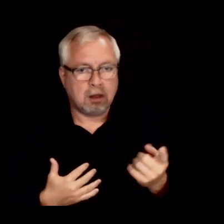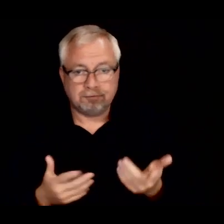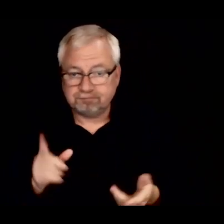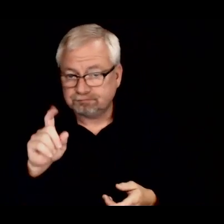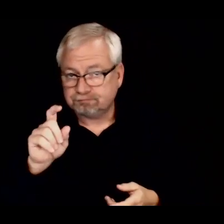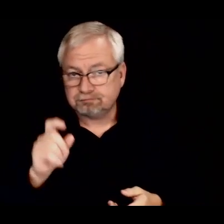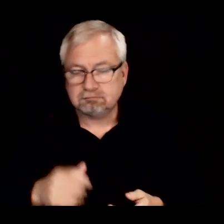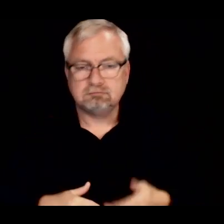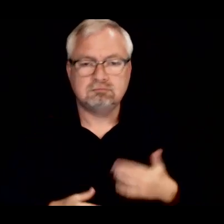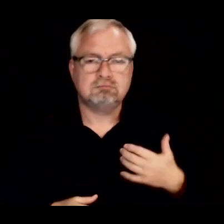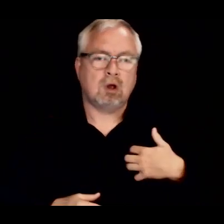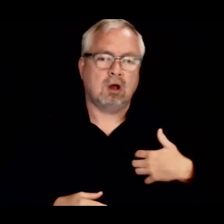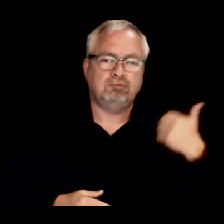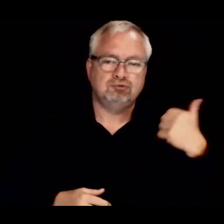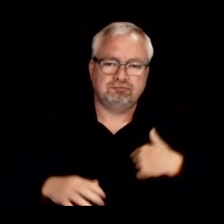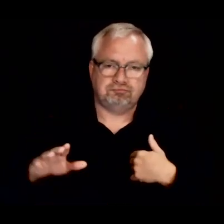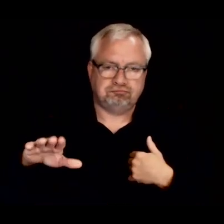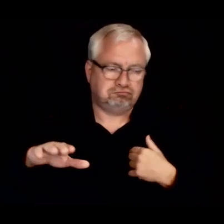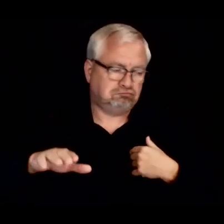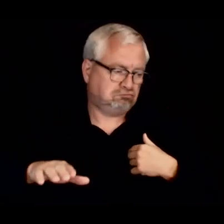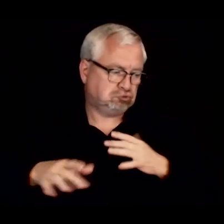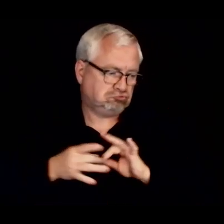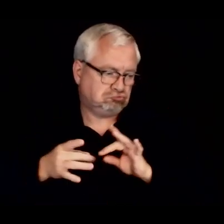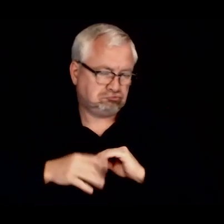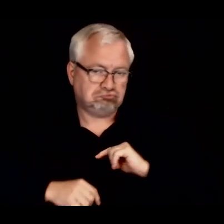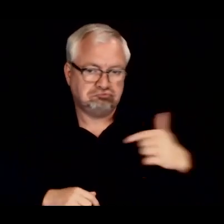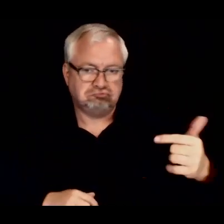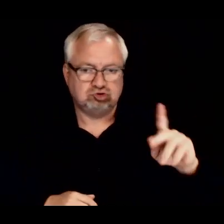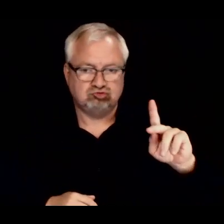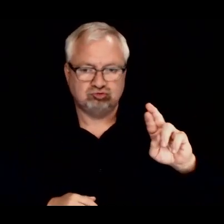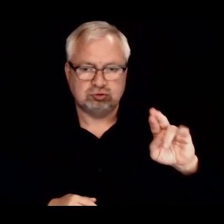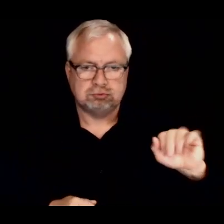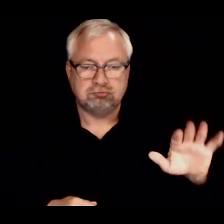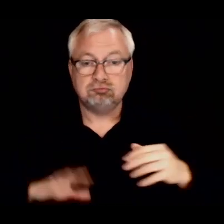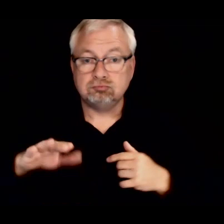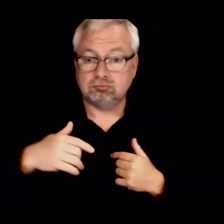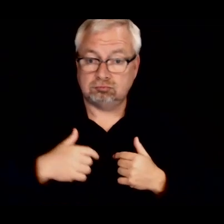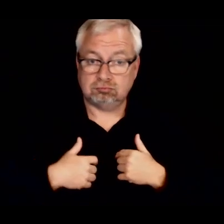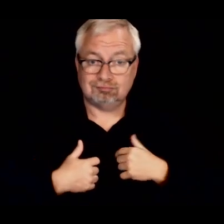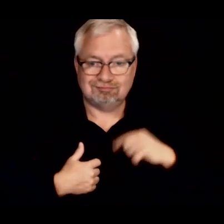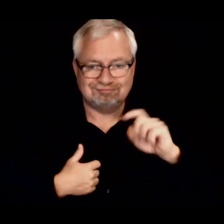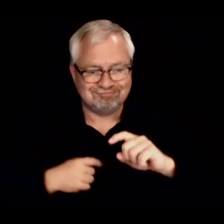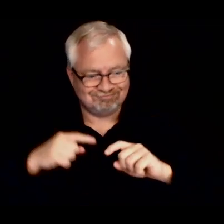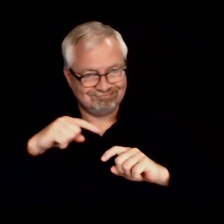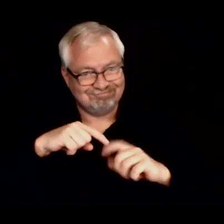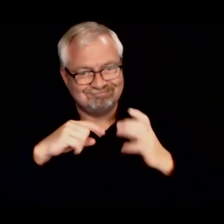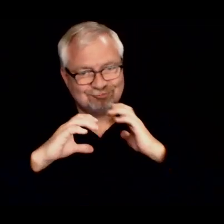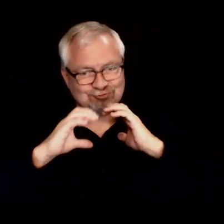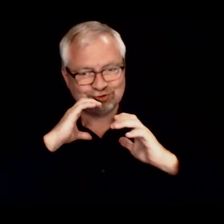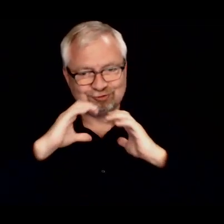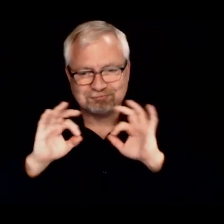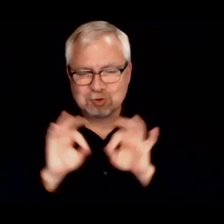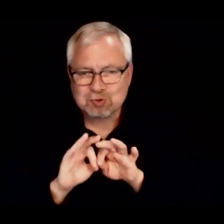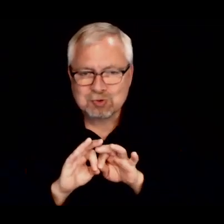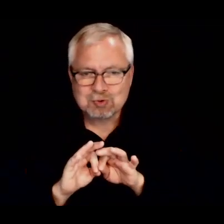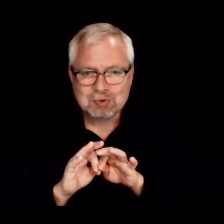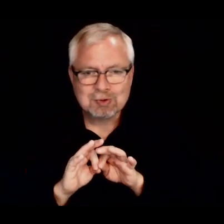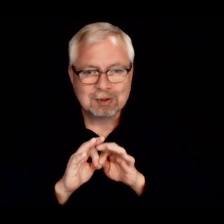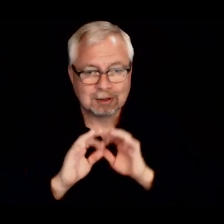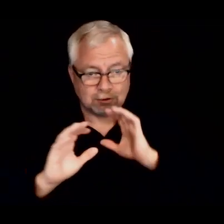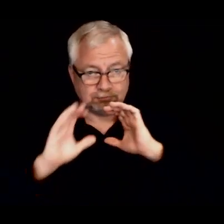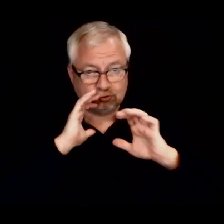we definitely appreciate the need to communicate clearly what the value of the case investigations and the